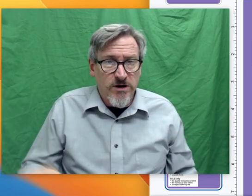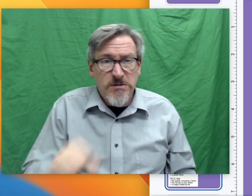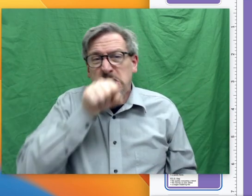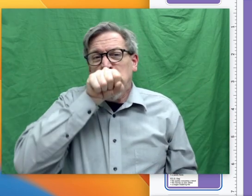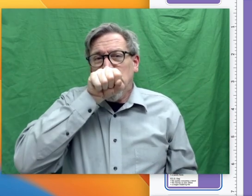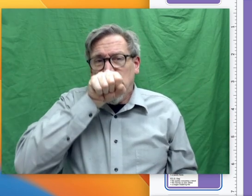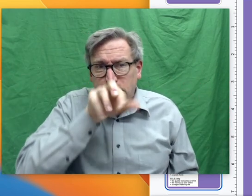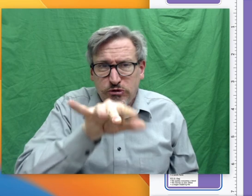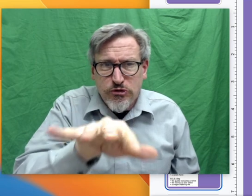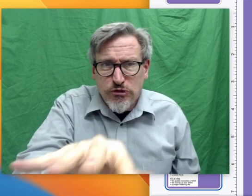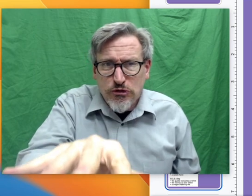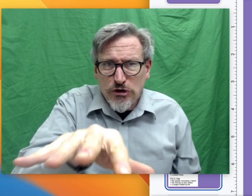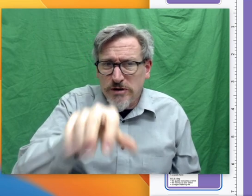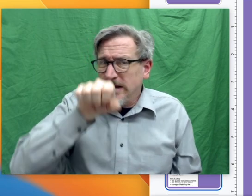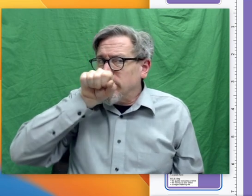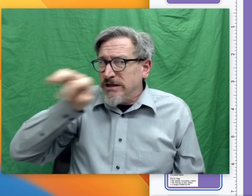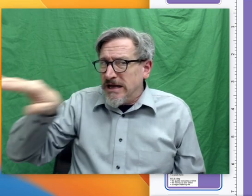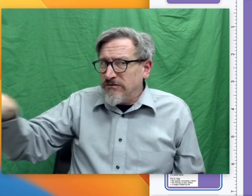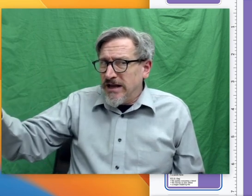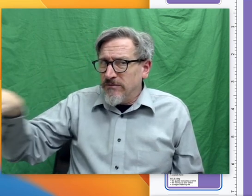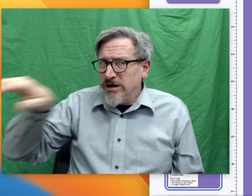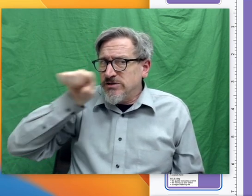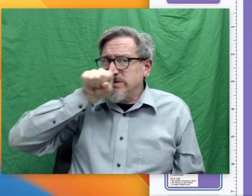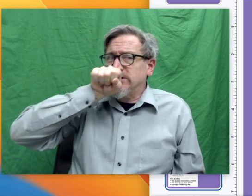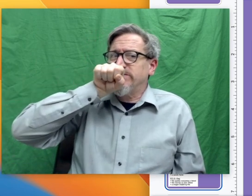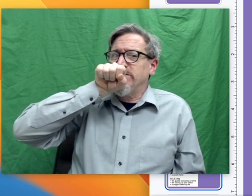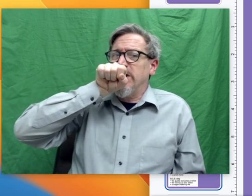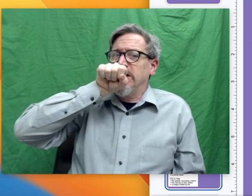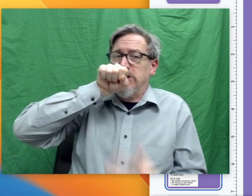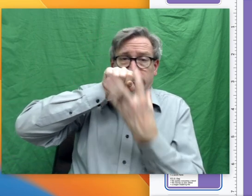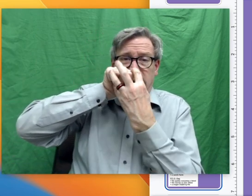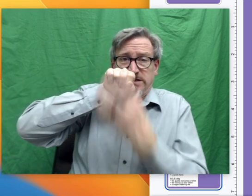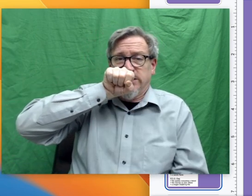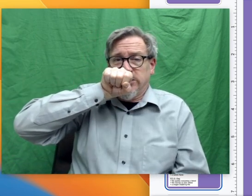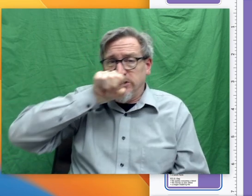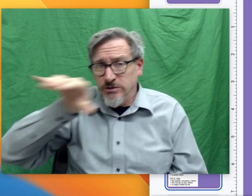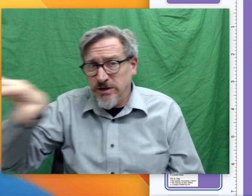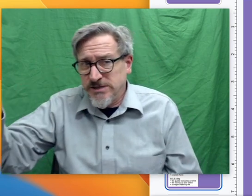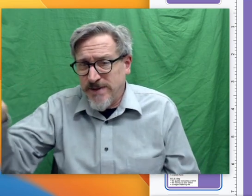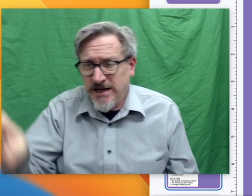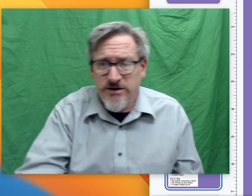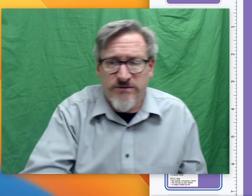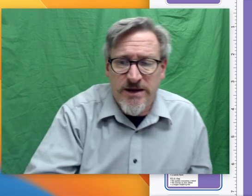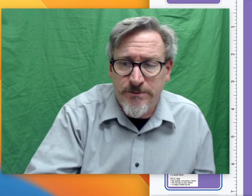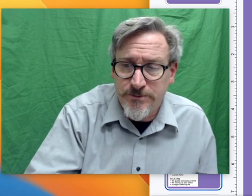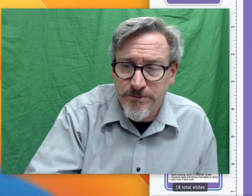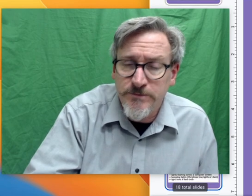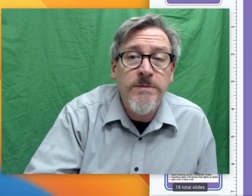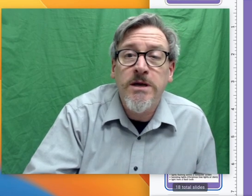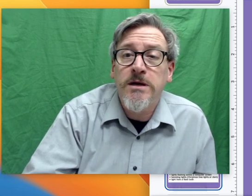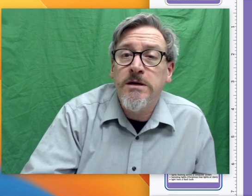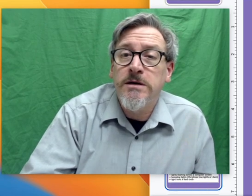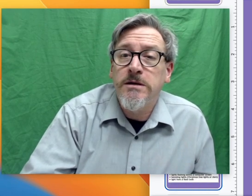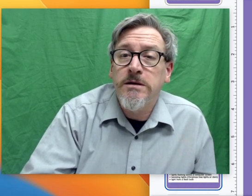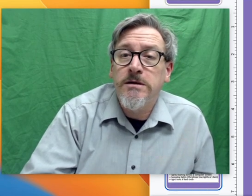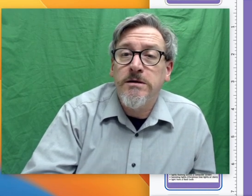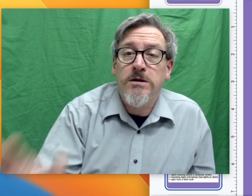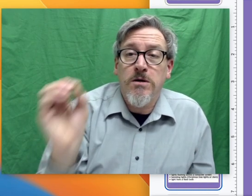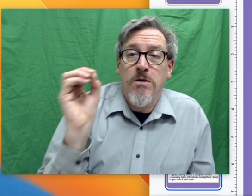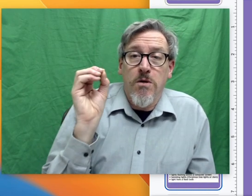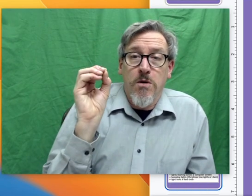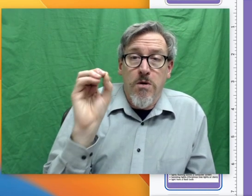right? A dragon breathing out flame, right? So it starts from compressed to expanding into flame.